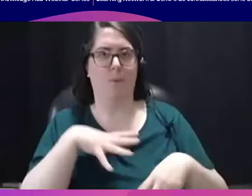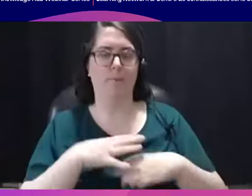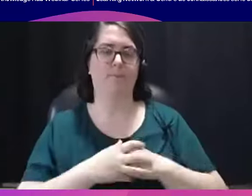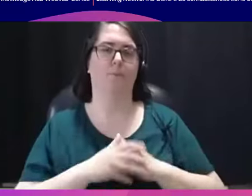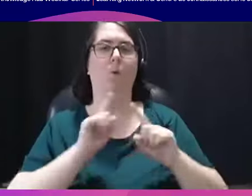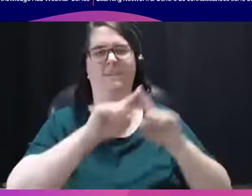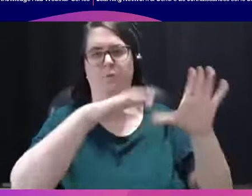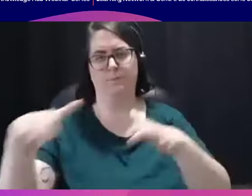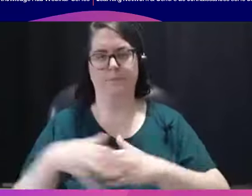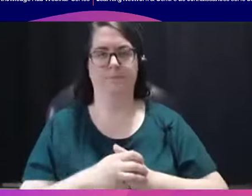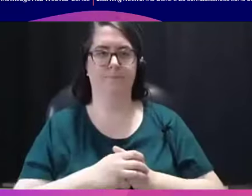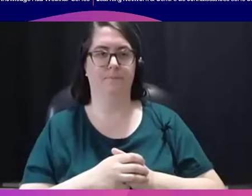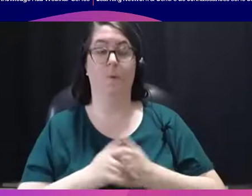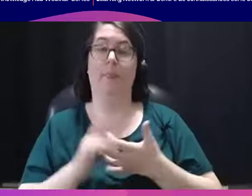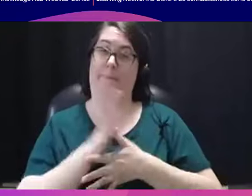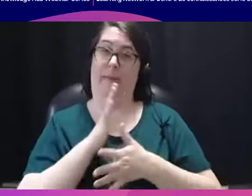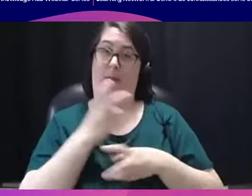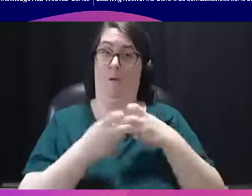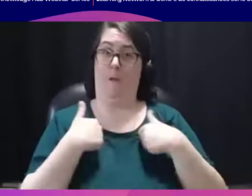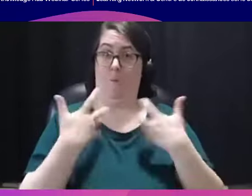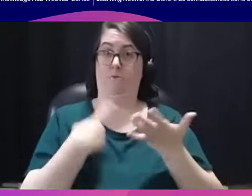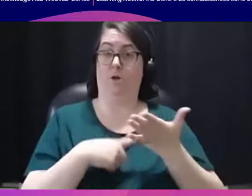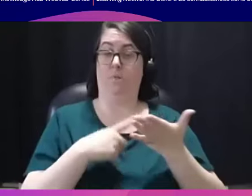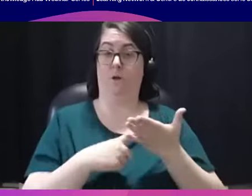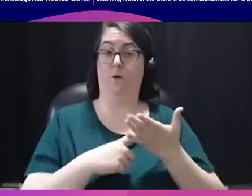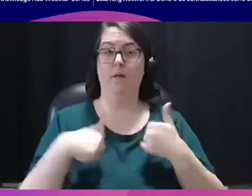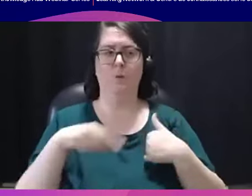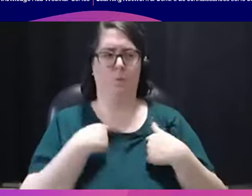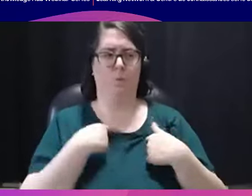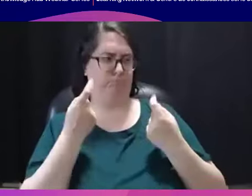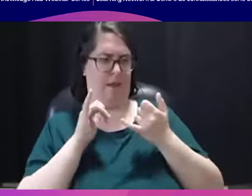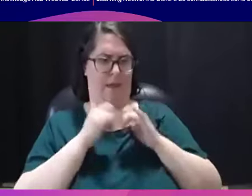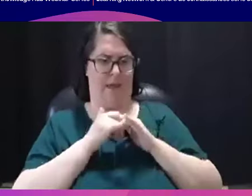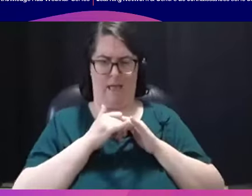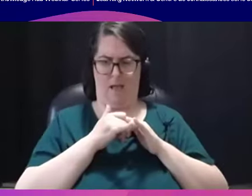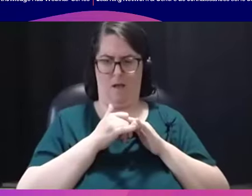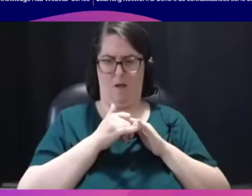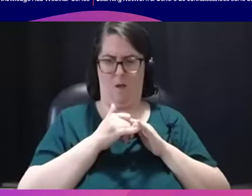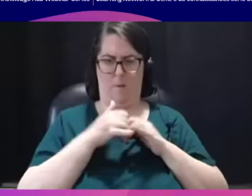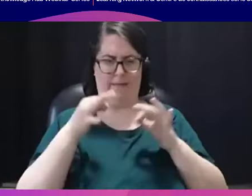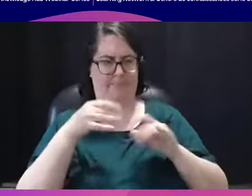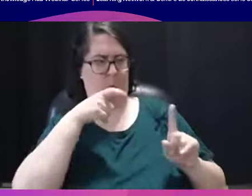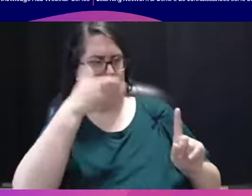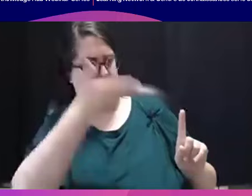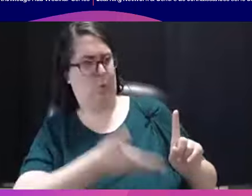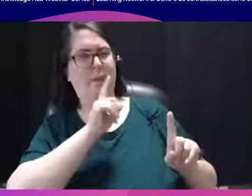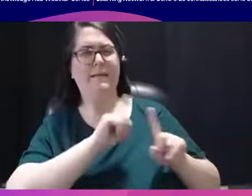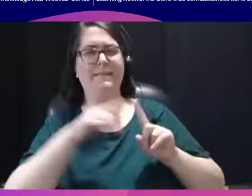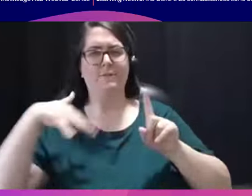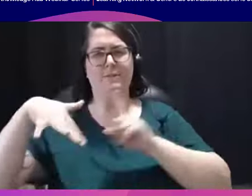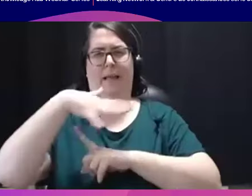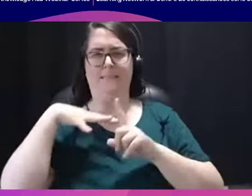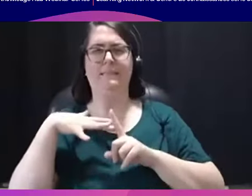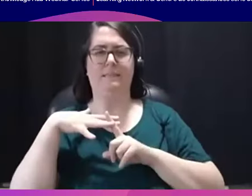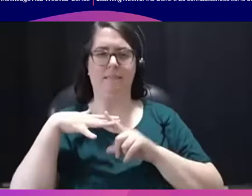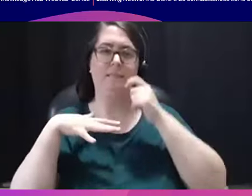But the main problem or issue I want to address today is how we seek to understand and frame incels within our different kind of spaces